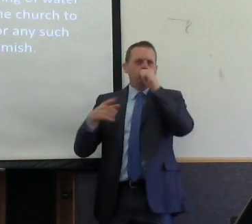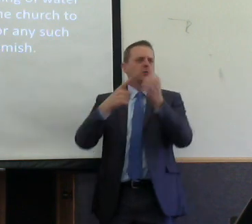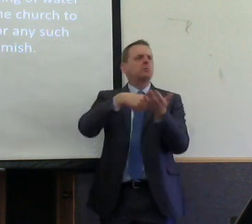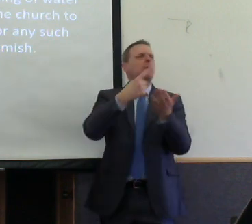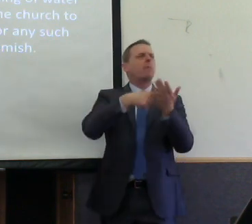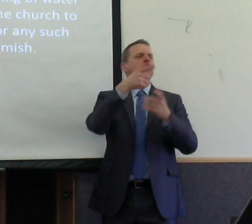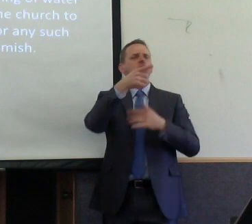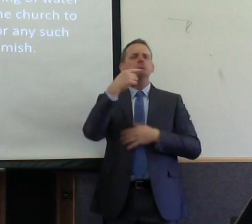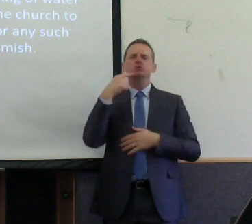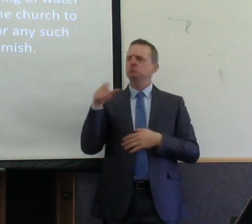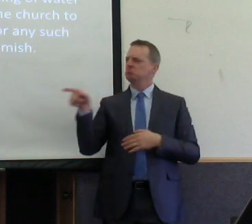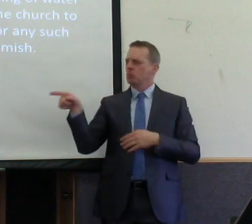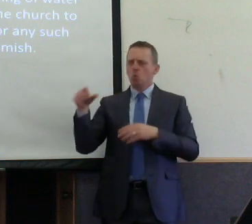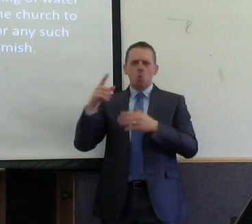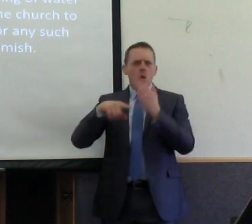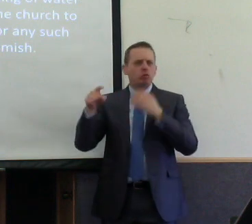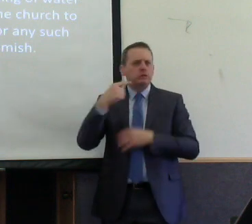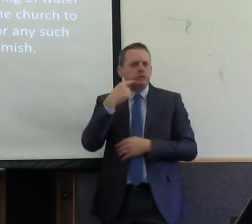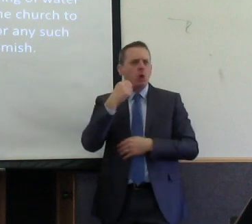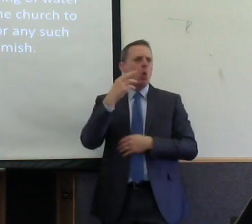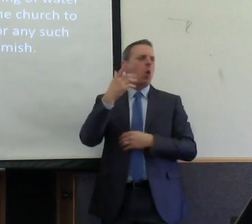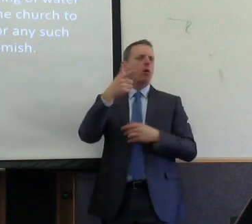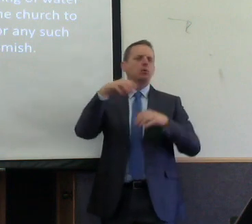the Bible, to talk about the scripture.